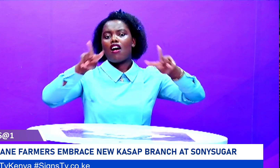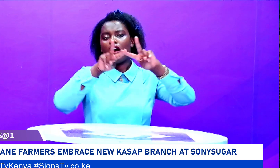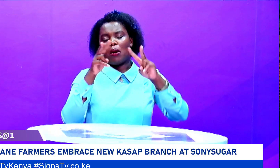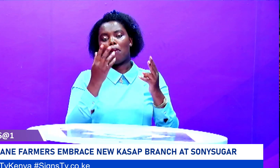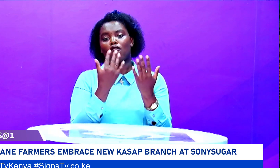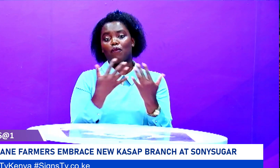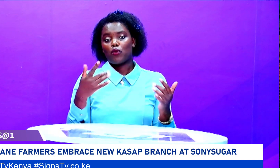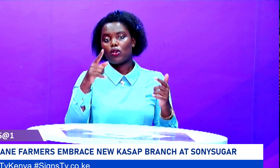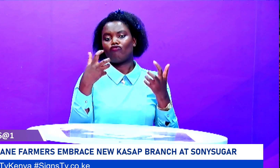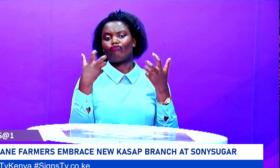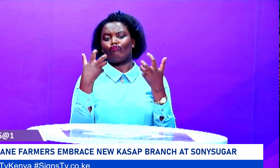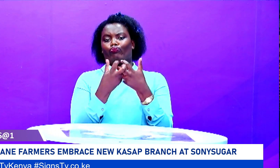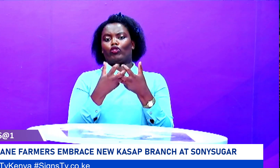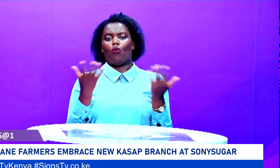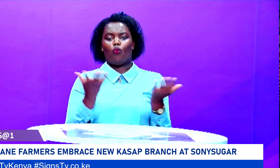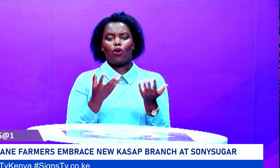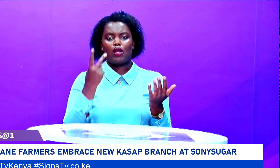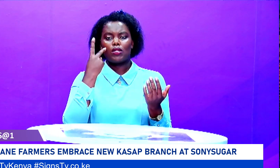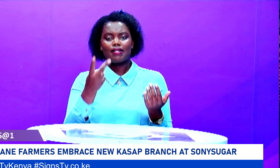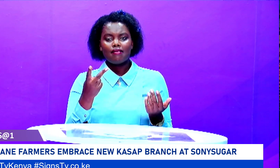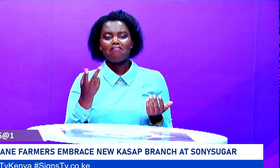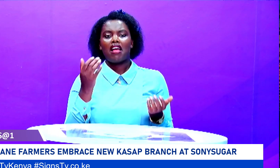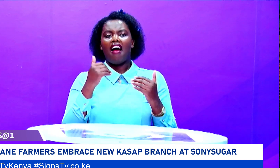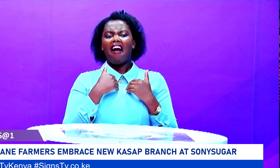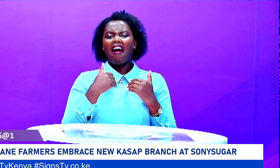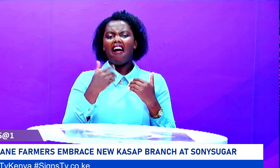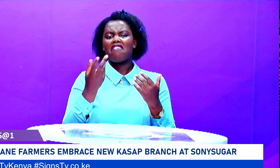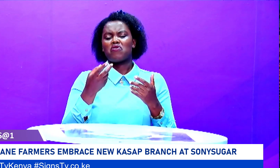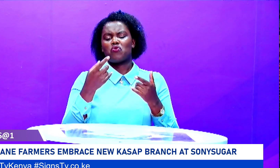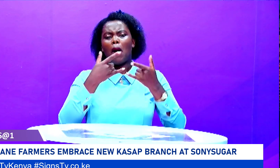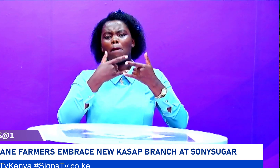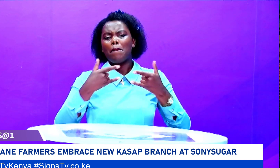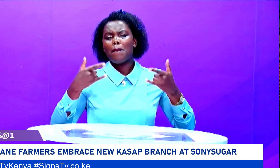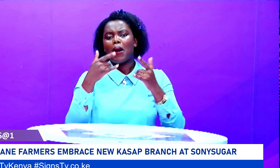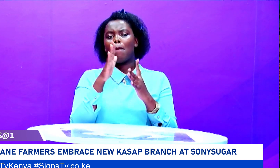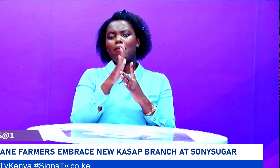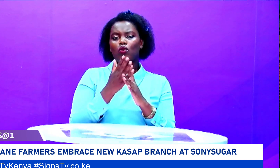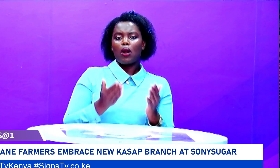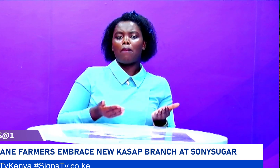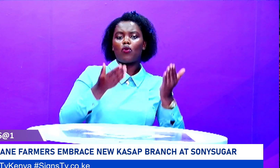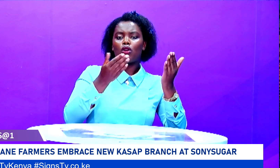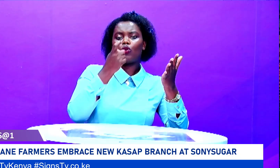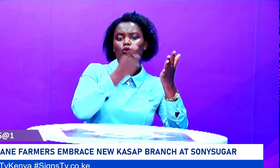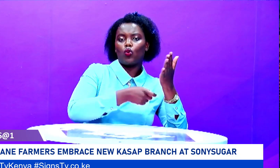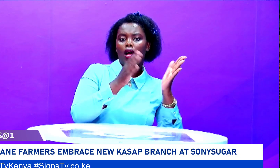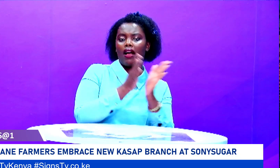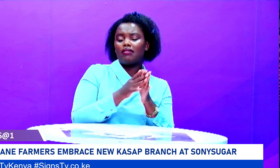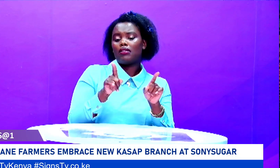factor in the value of byproducts such as molasses to narrow the gap between production cost and